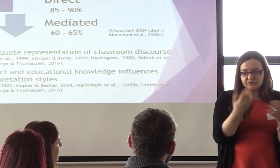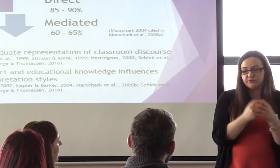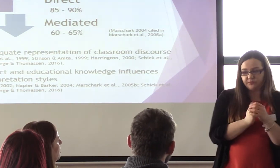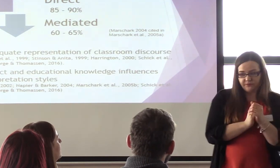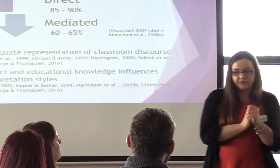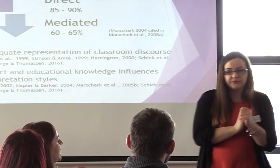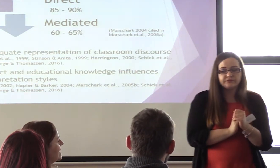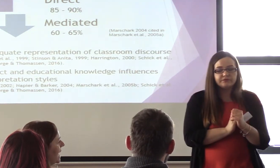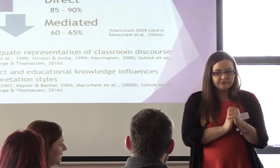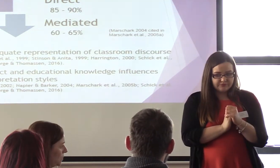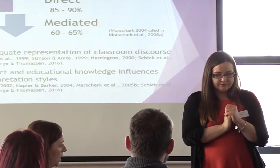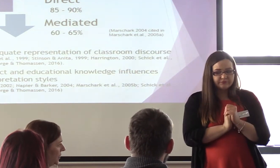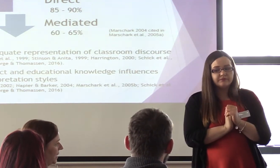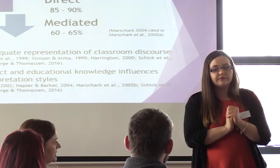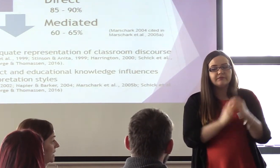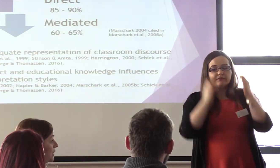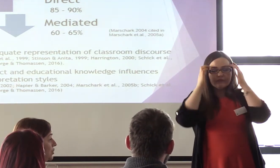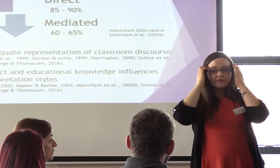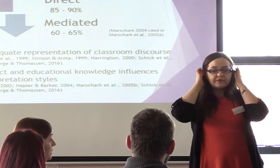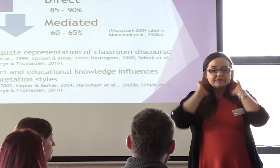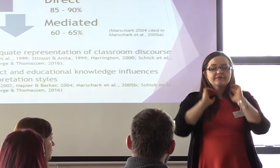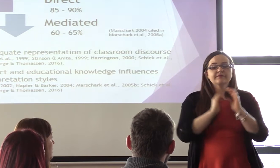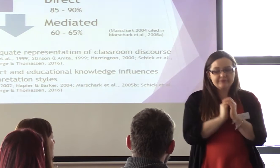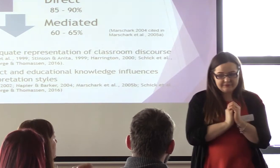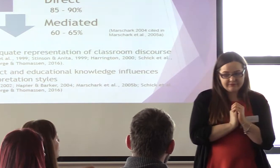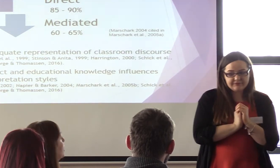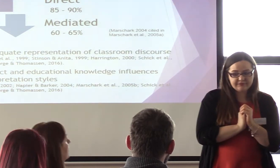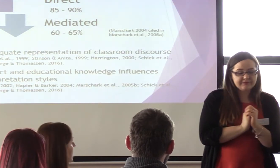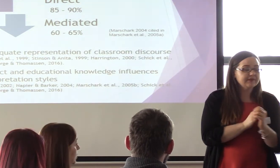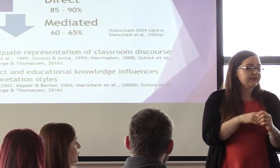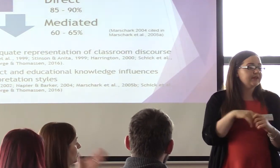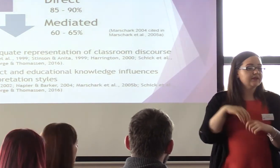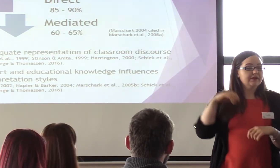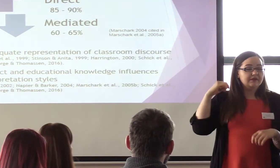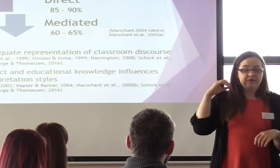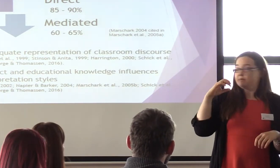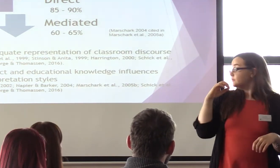it wouldn't be exactly what that sign should have been used for, and so therefore it wouldn't have been an appropriate translation.